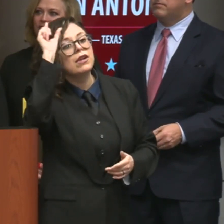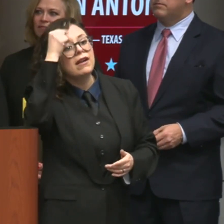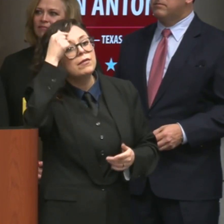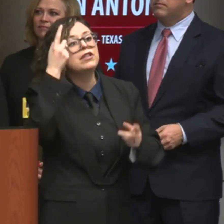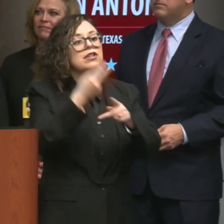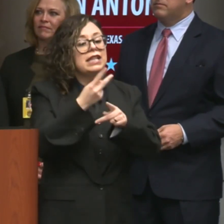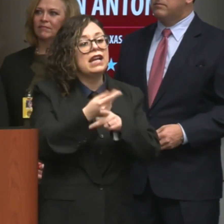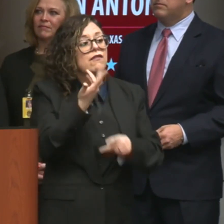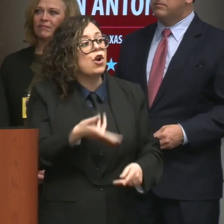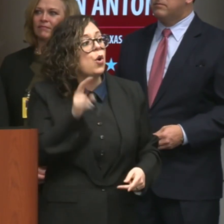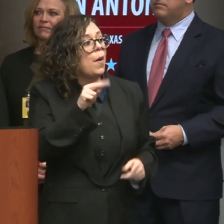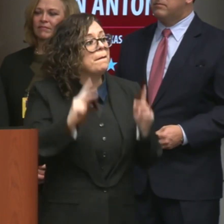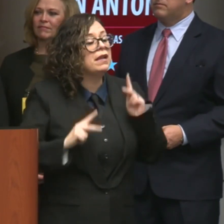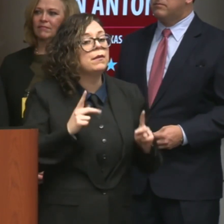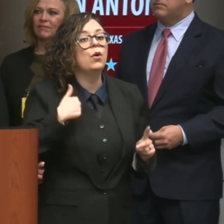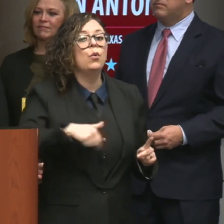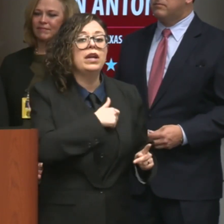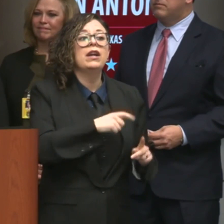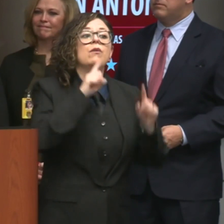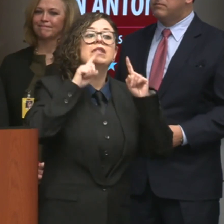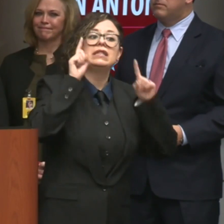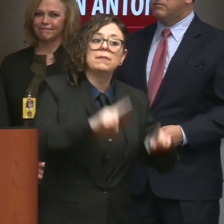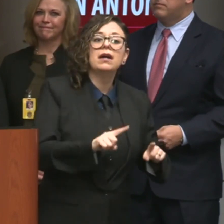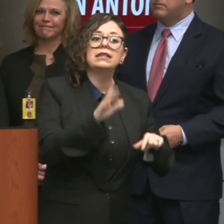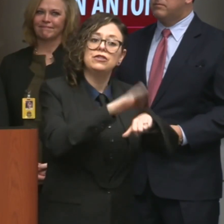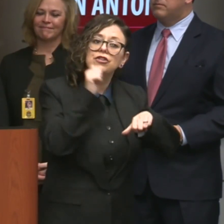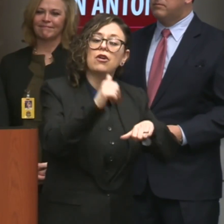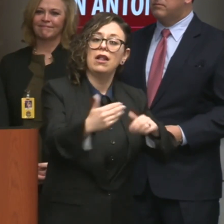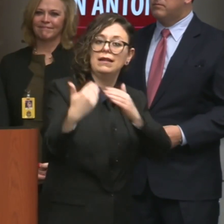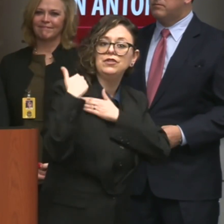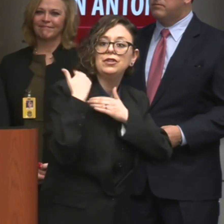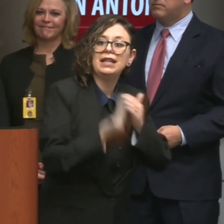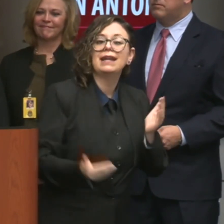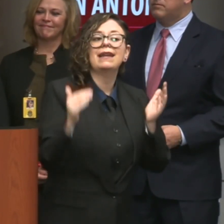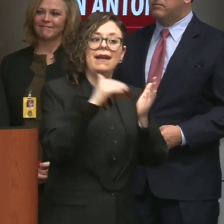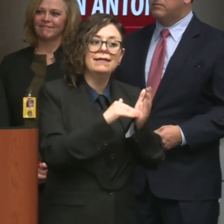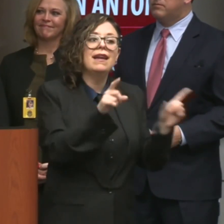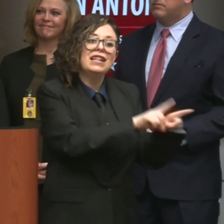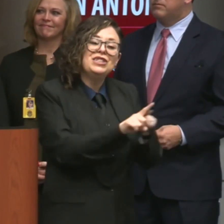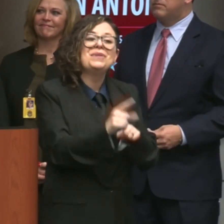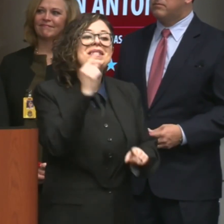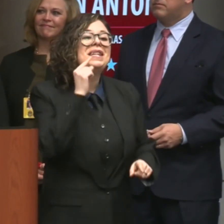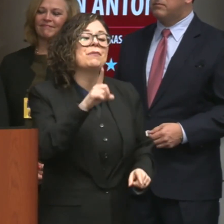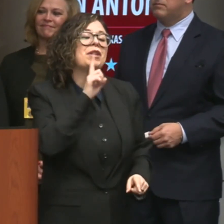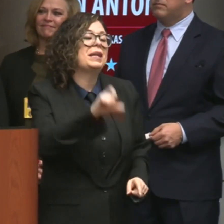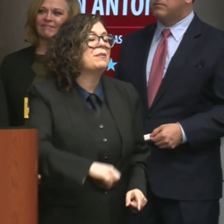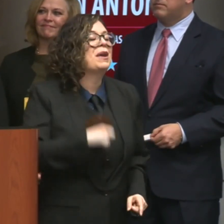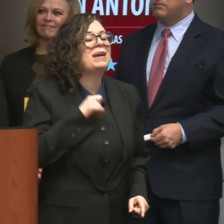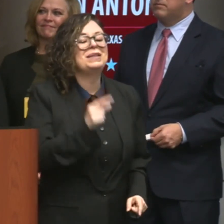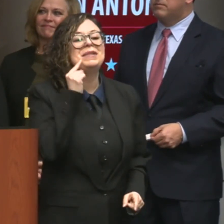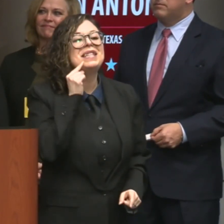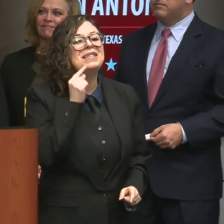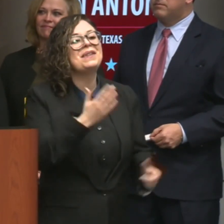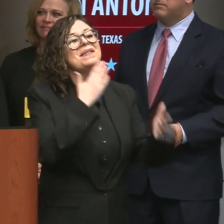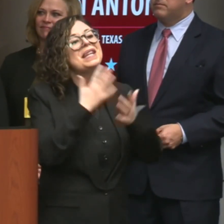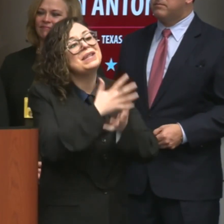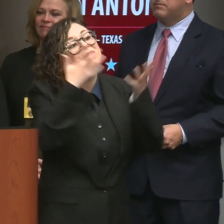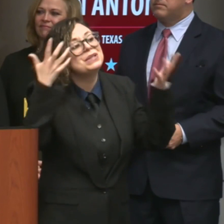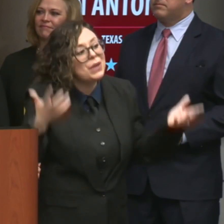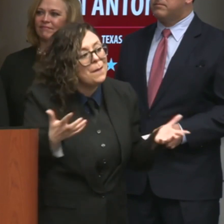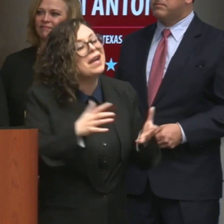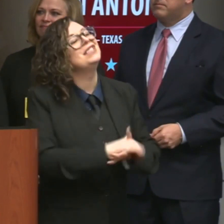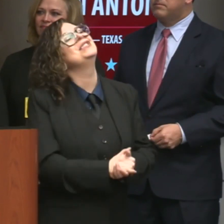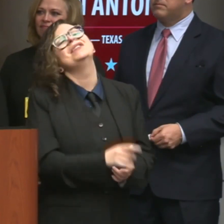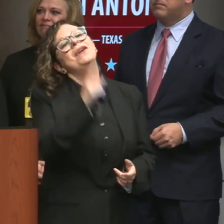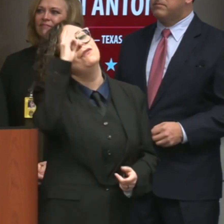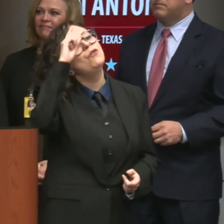of our own people. We are responding to the call of duty as usual, San Antonio, and I'm proud to be a San Antonian. And thank you so much